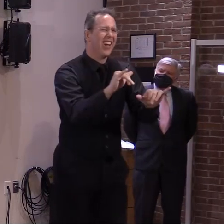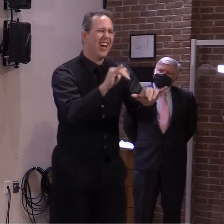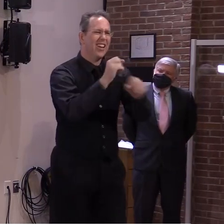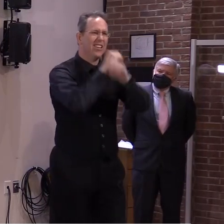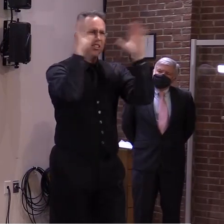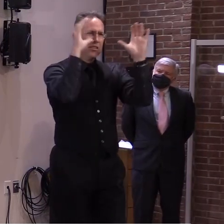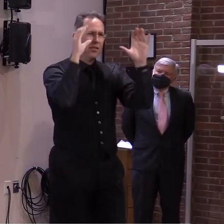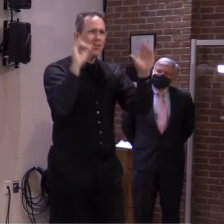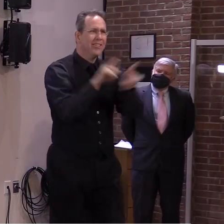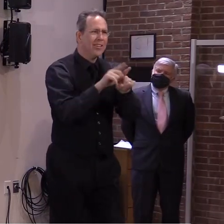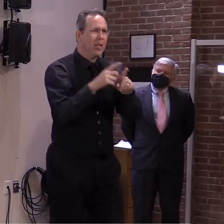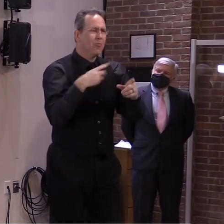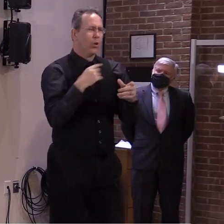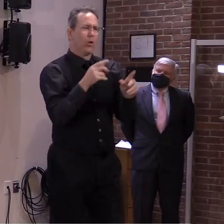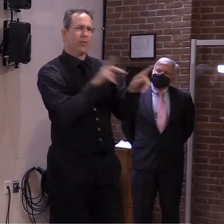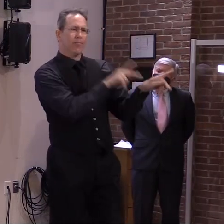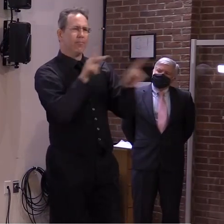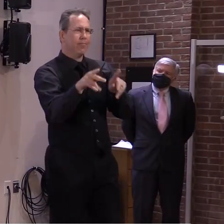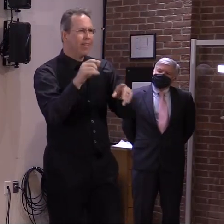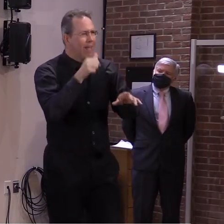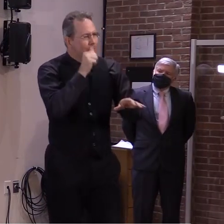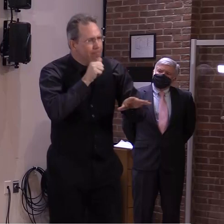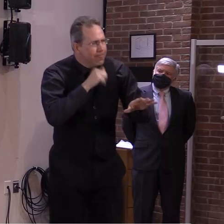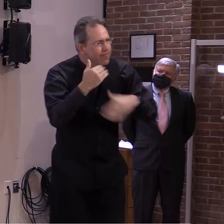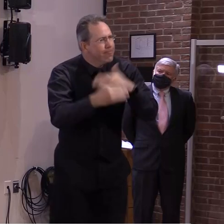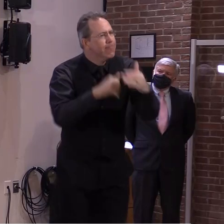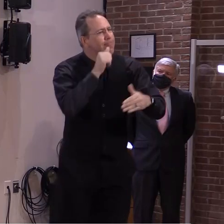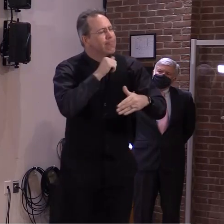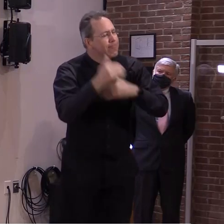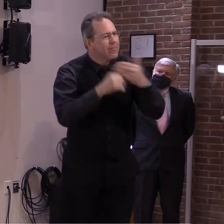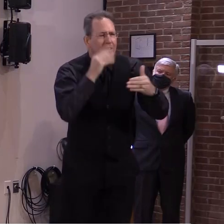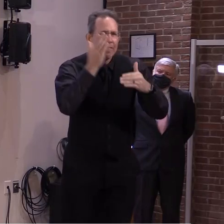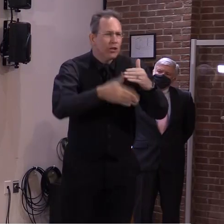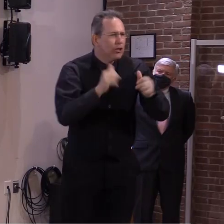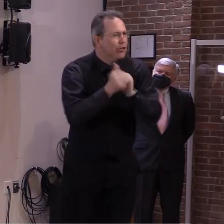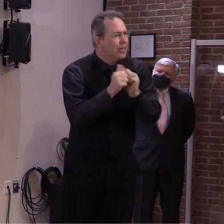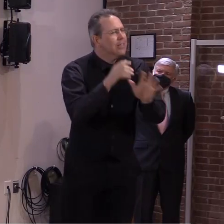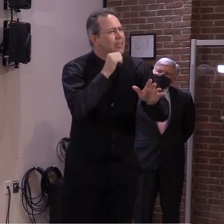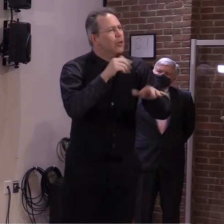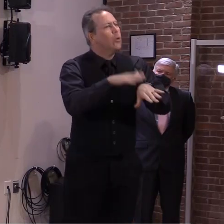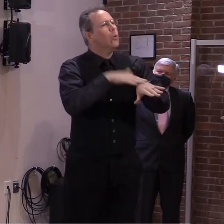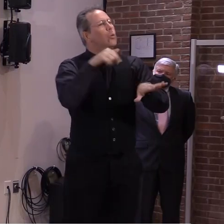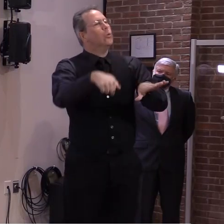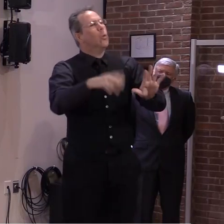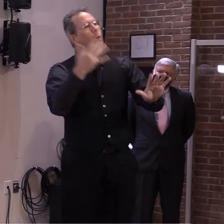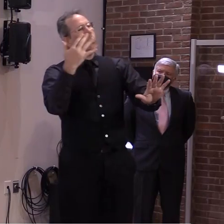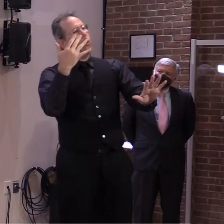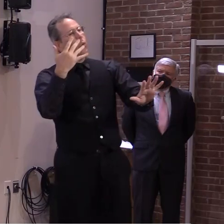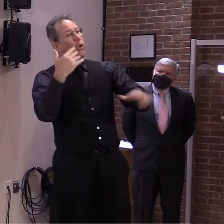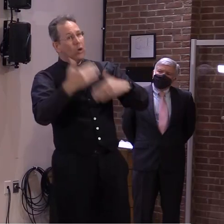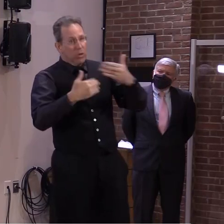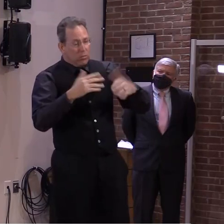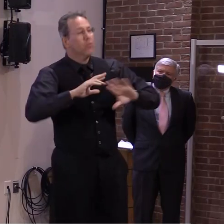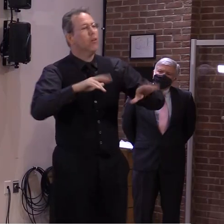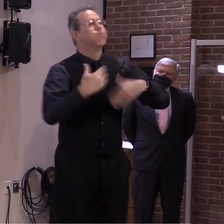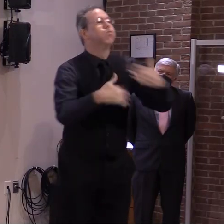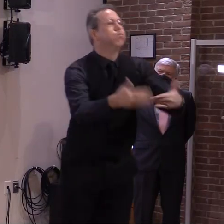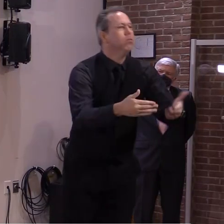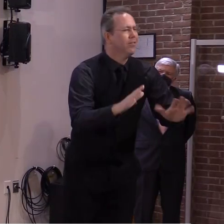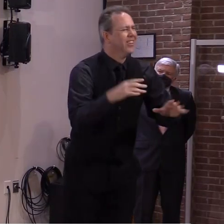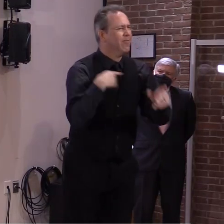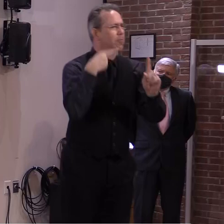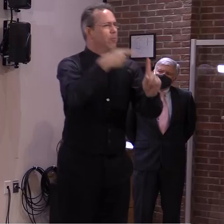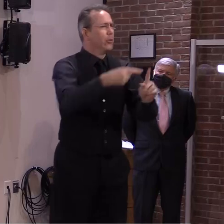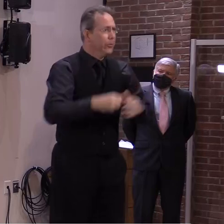you are of going through this and all the restrictions and everything that comes along with it, now's not the time to let up. Now's the time to